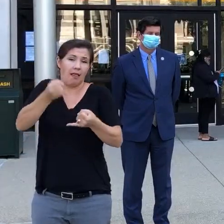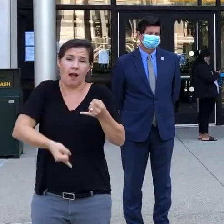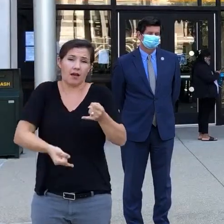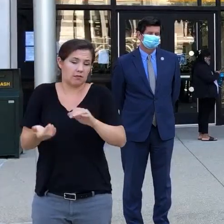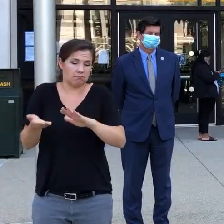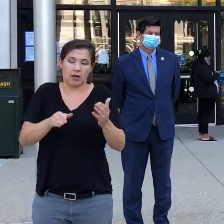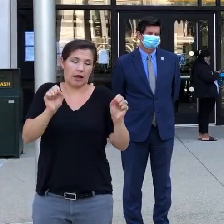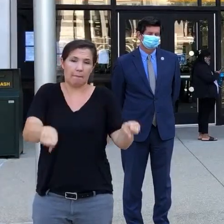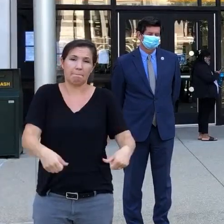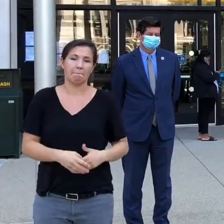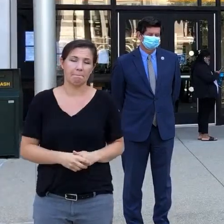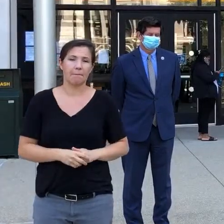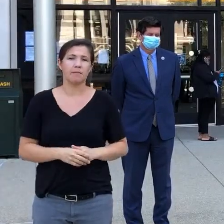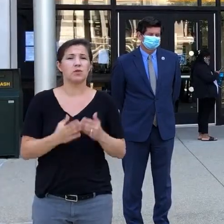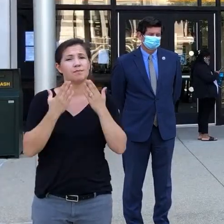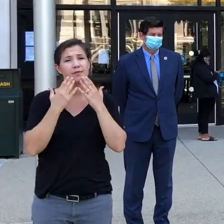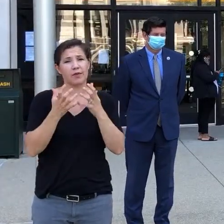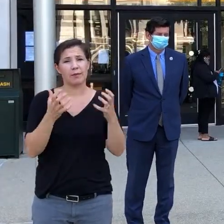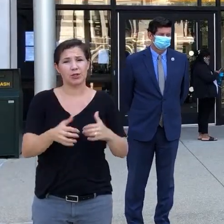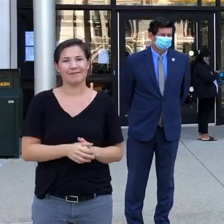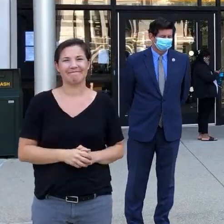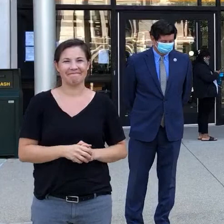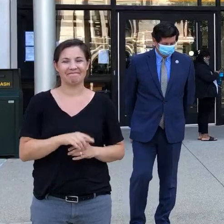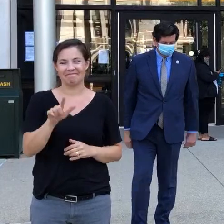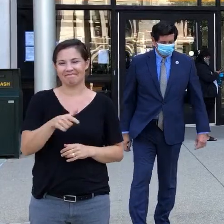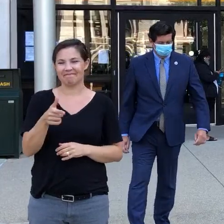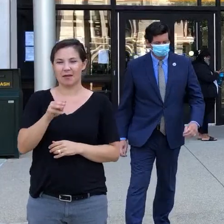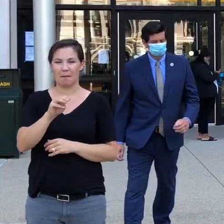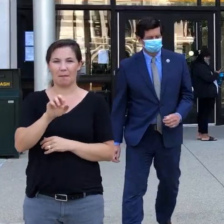So I want to thank you all very much. Mr. County Executive.